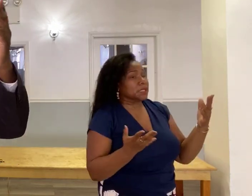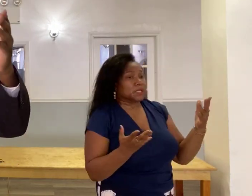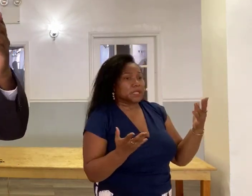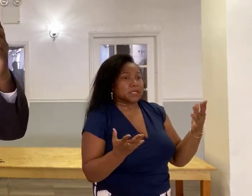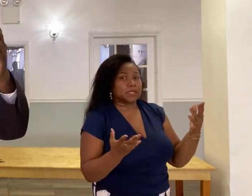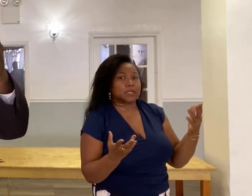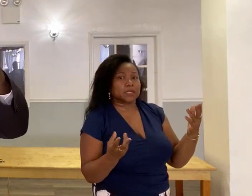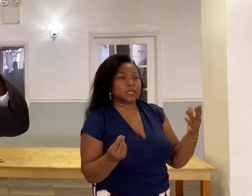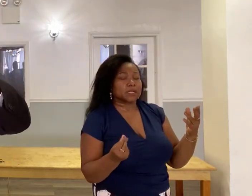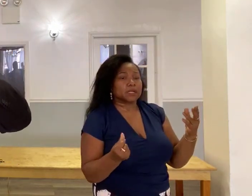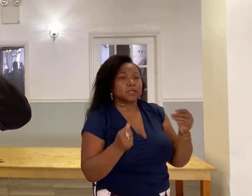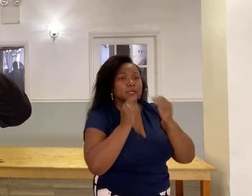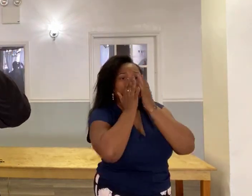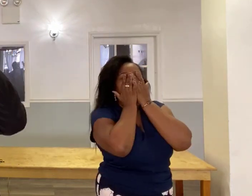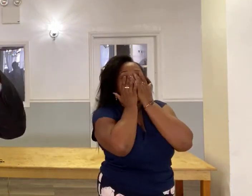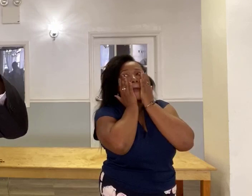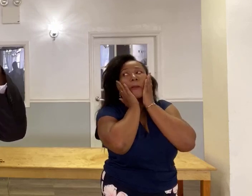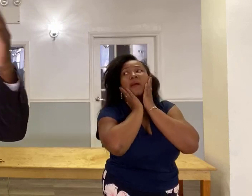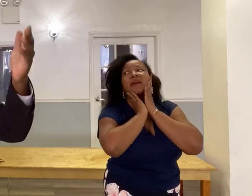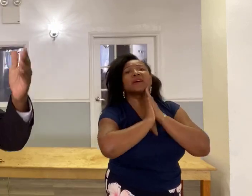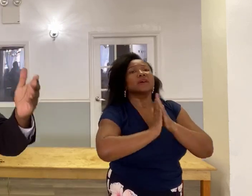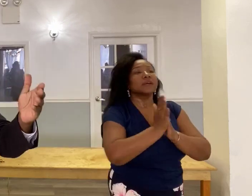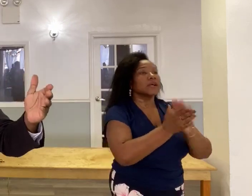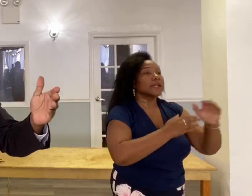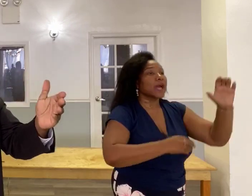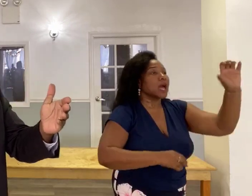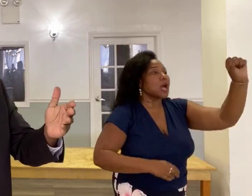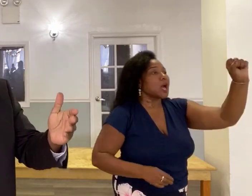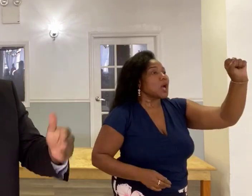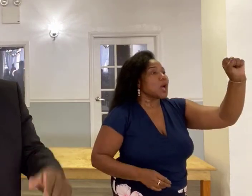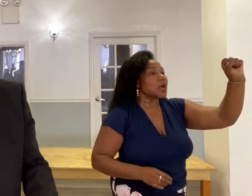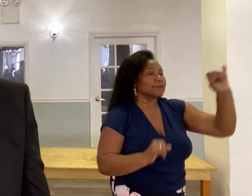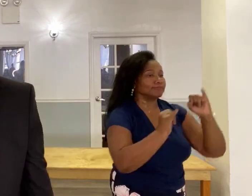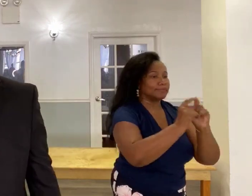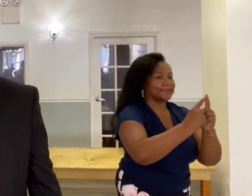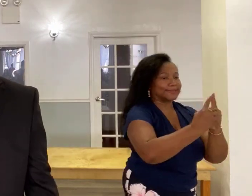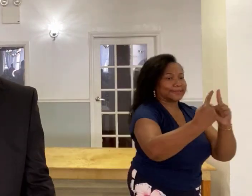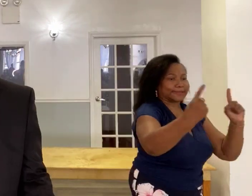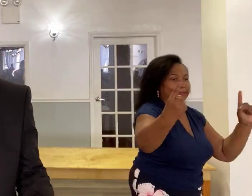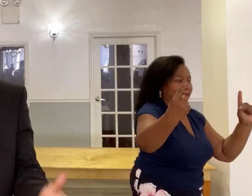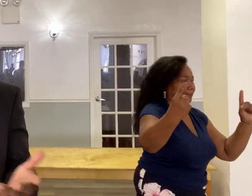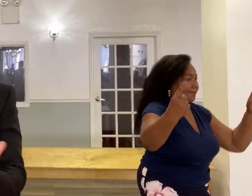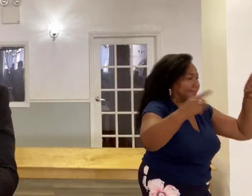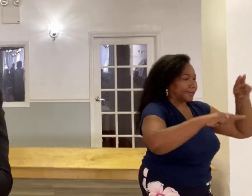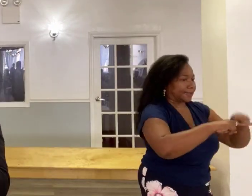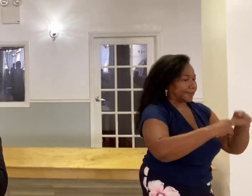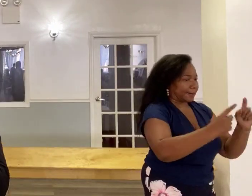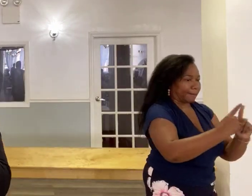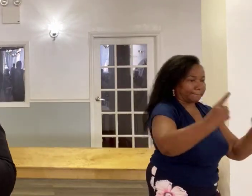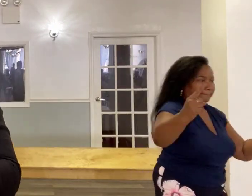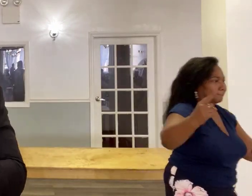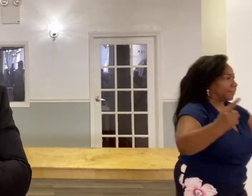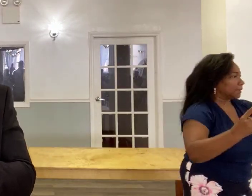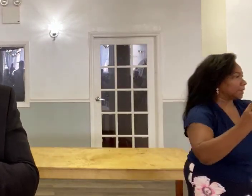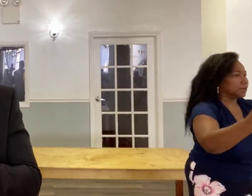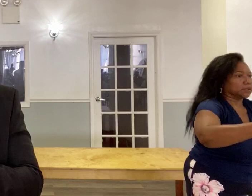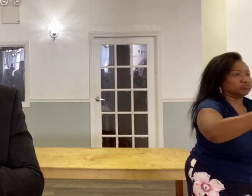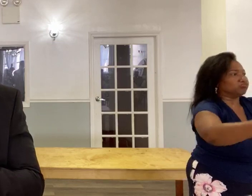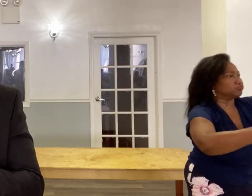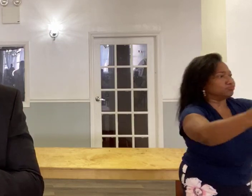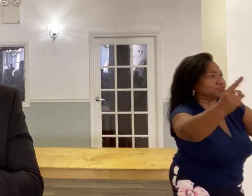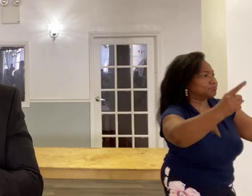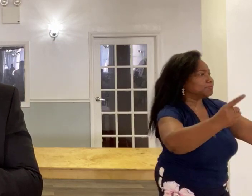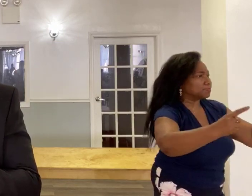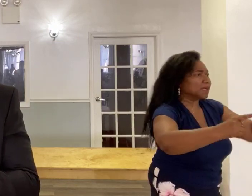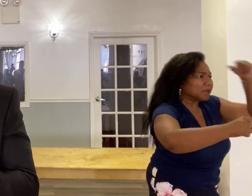may have heard of called social distancing, all right? And it's already pretty full in this room right